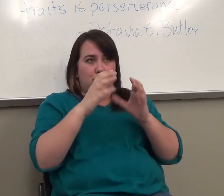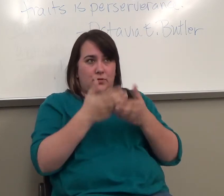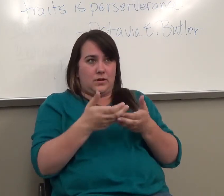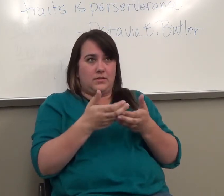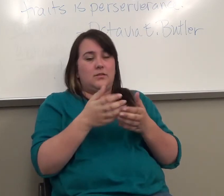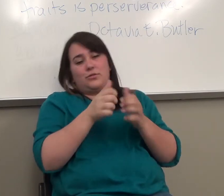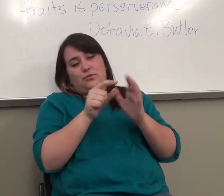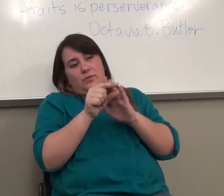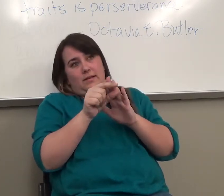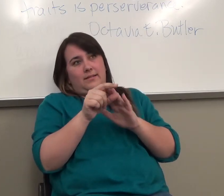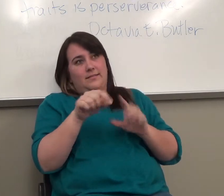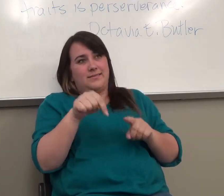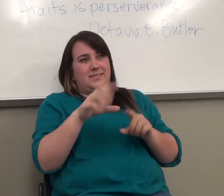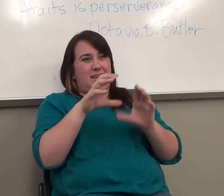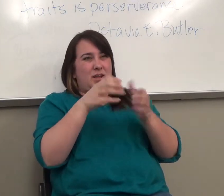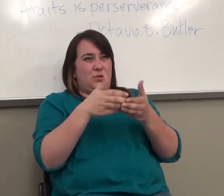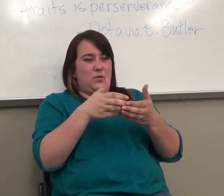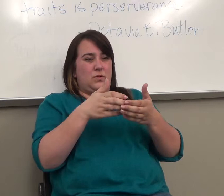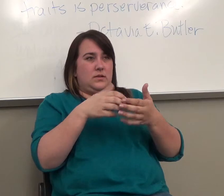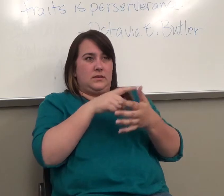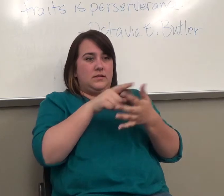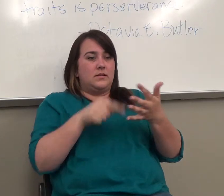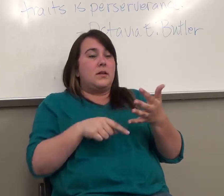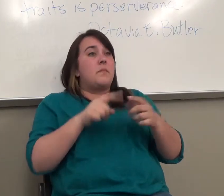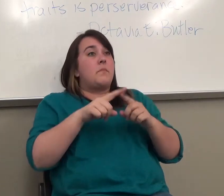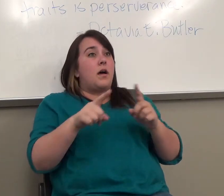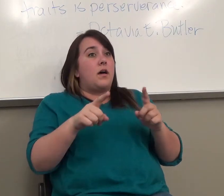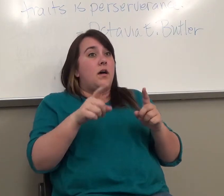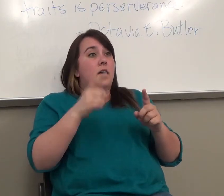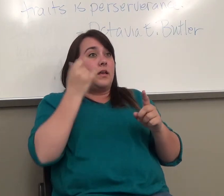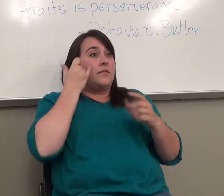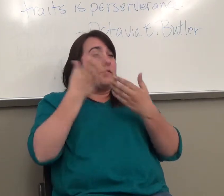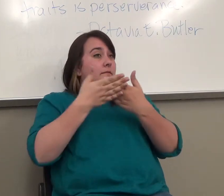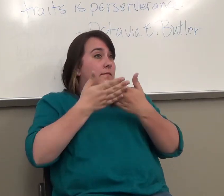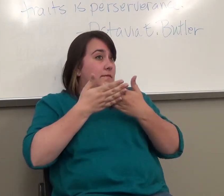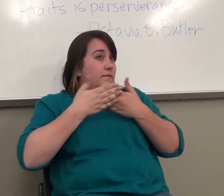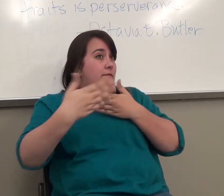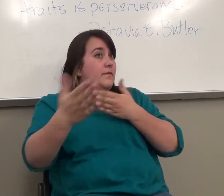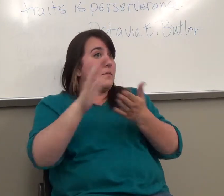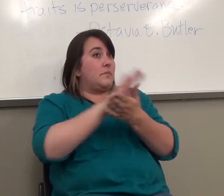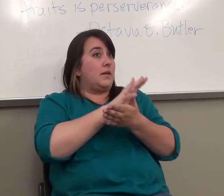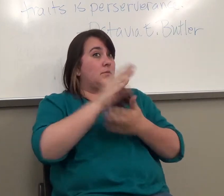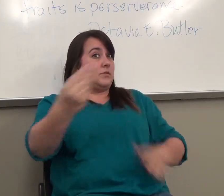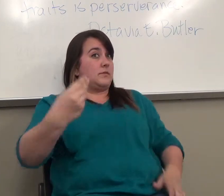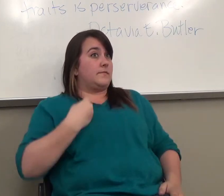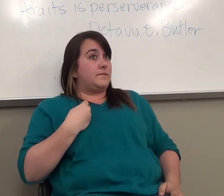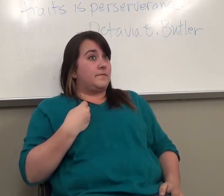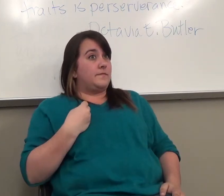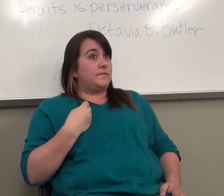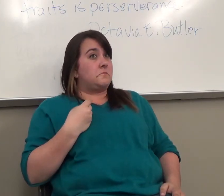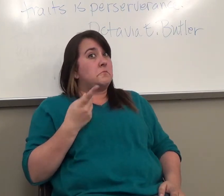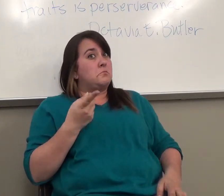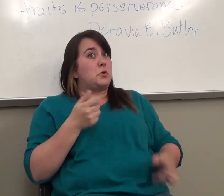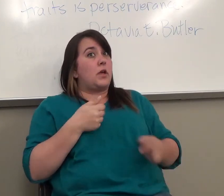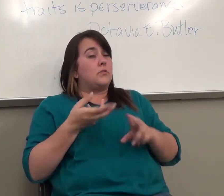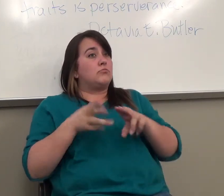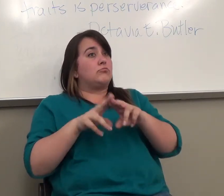category. But if this person turns in the rest of these papers, he or she will bring that grade